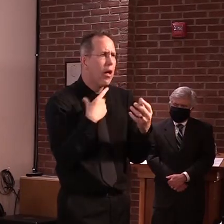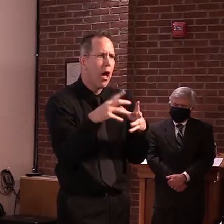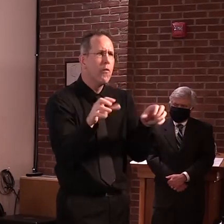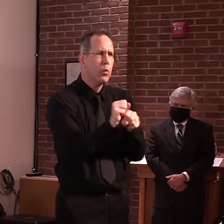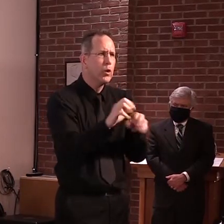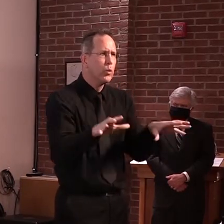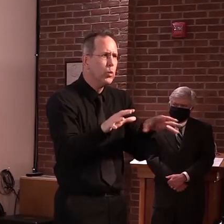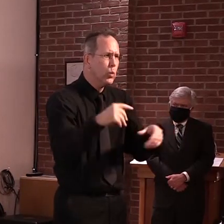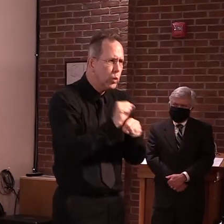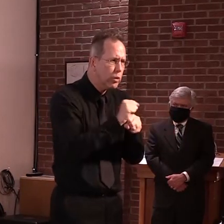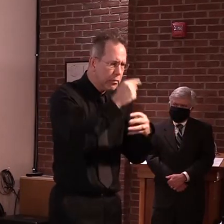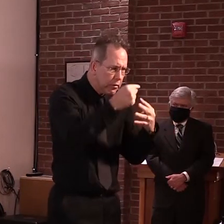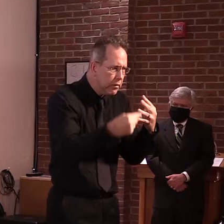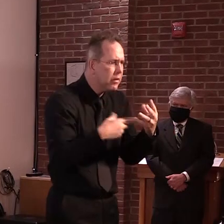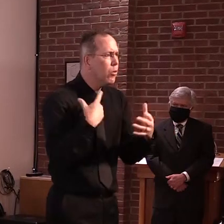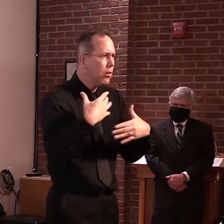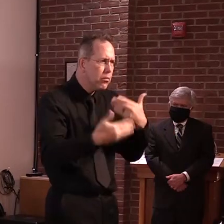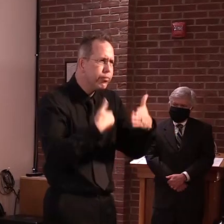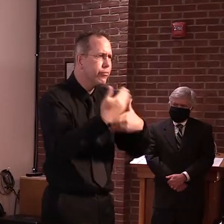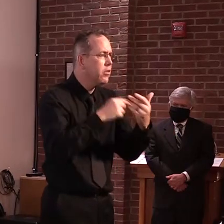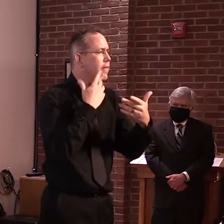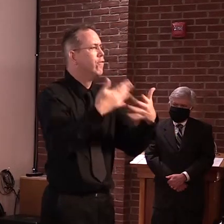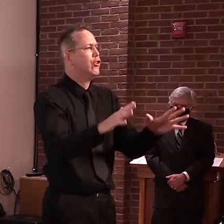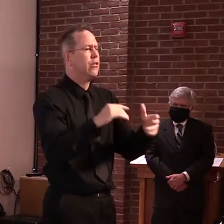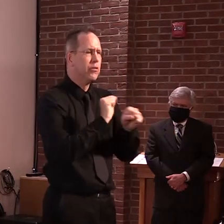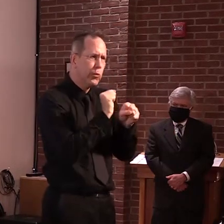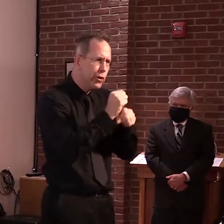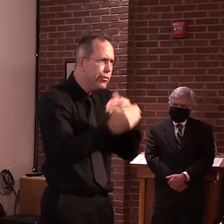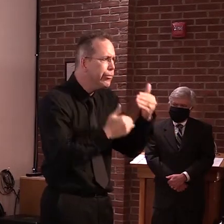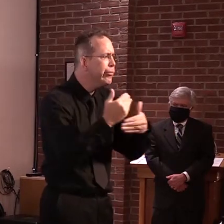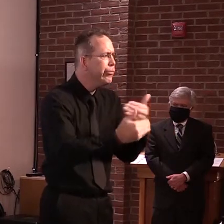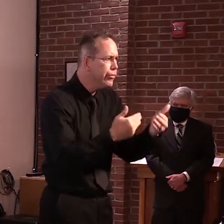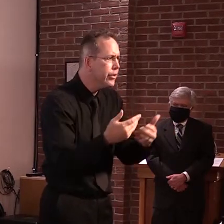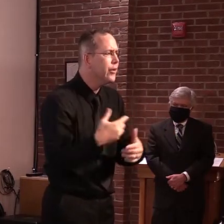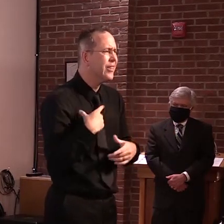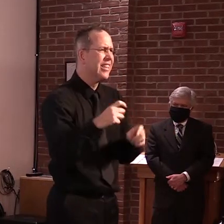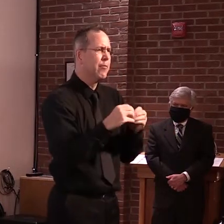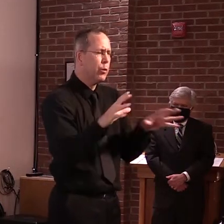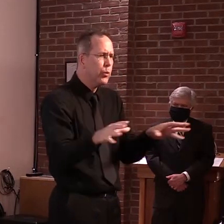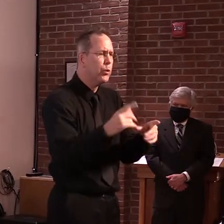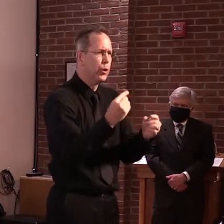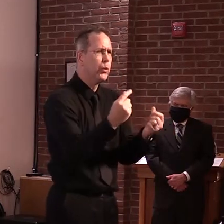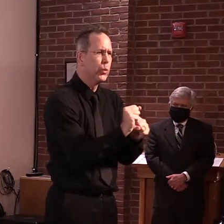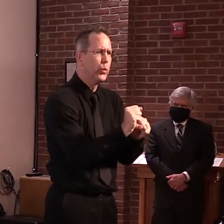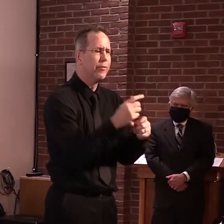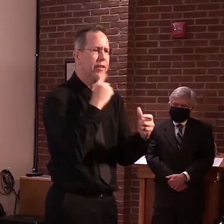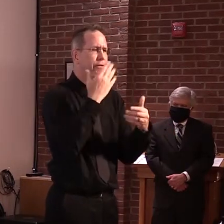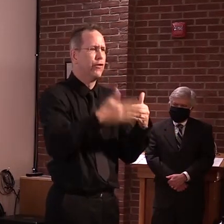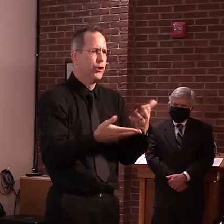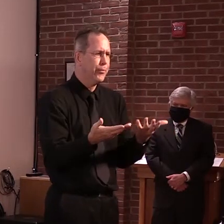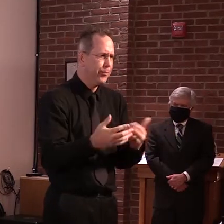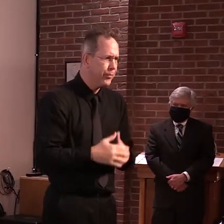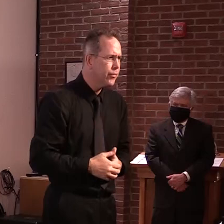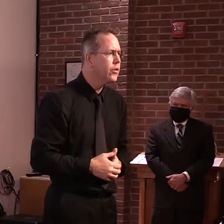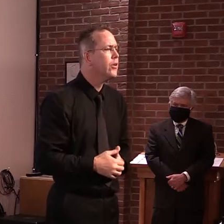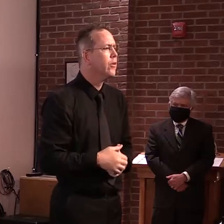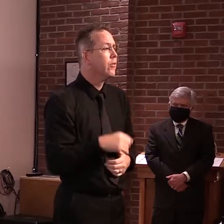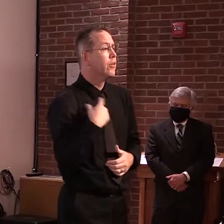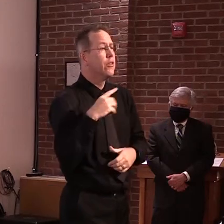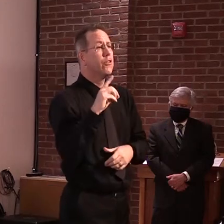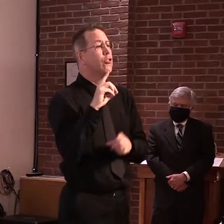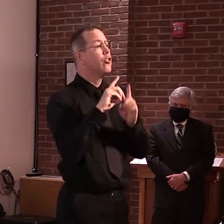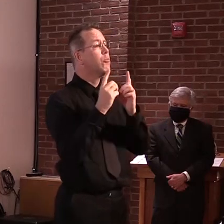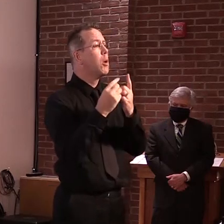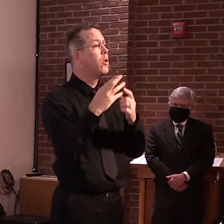year, but we need to accelerate it as well. For example, the Department of Public Safety and the Vermont State Police have